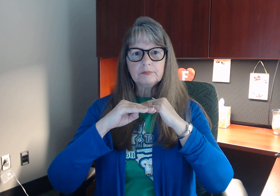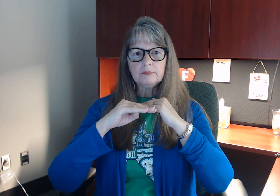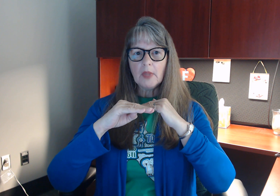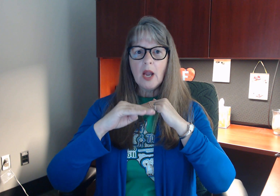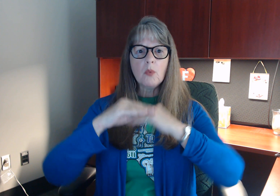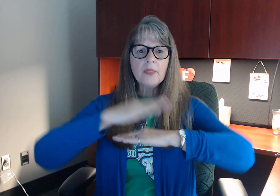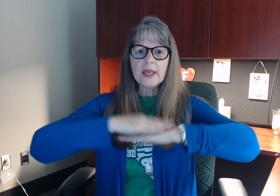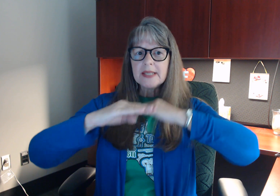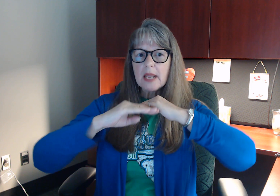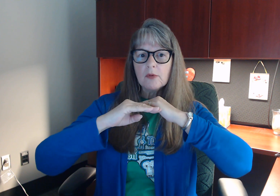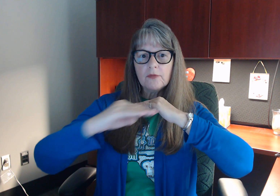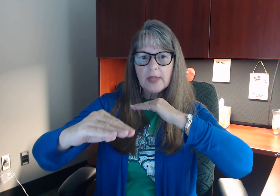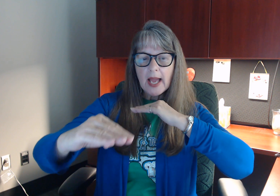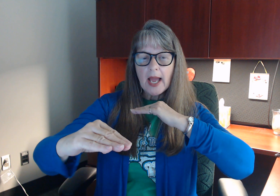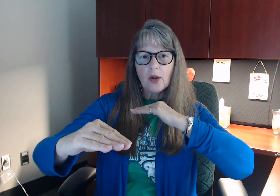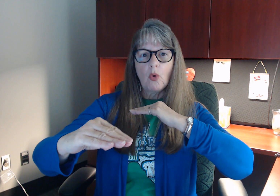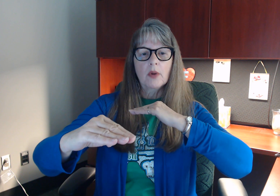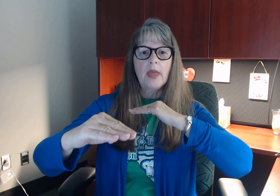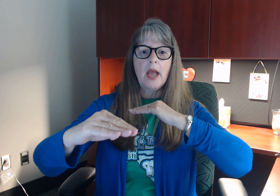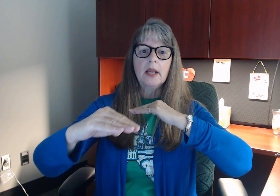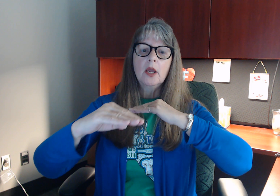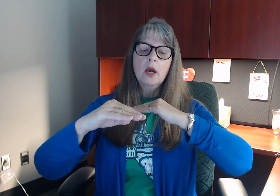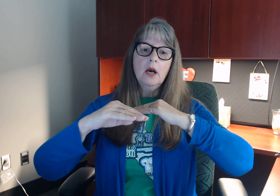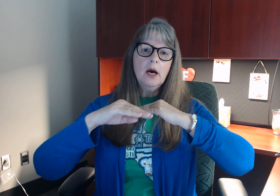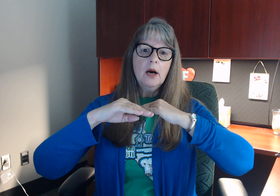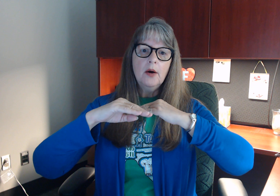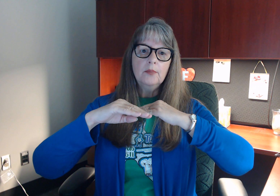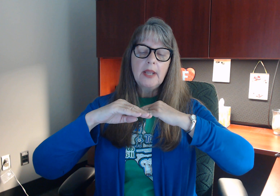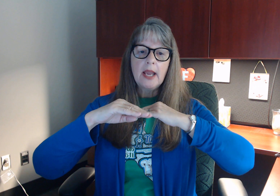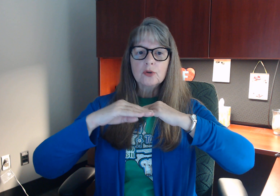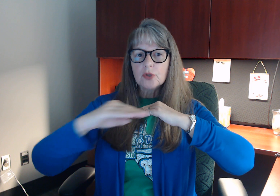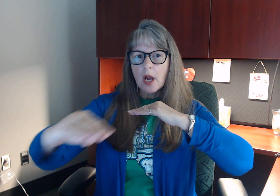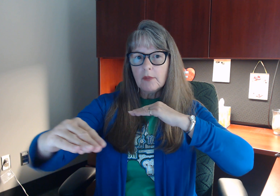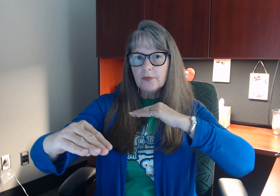I want that table flat, or that countertop flat.